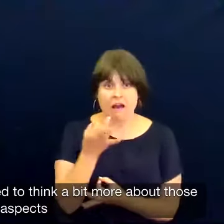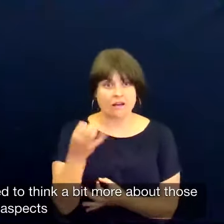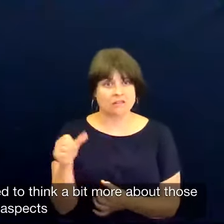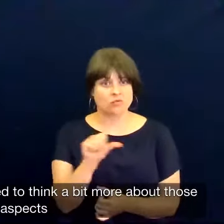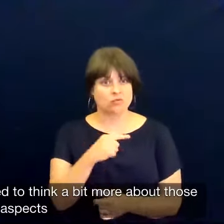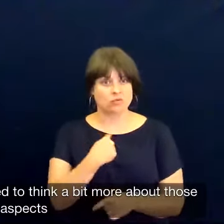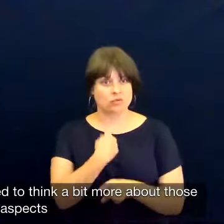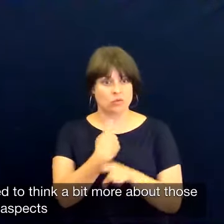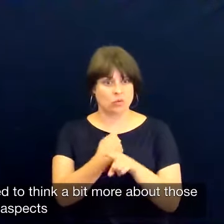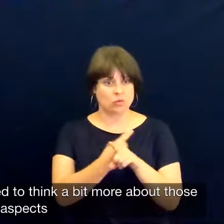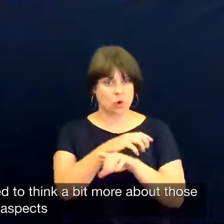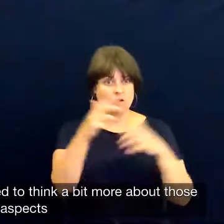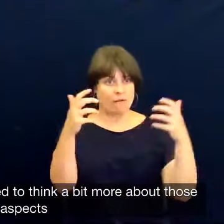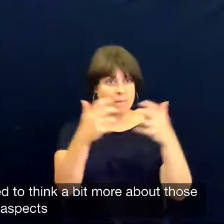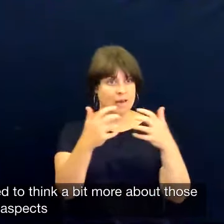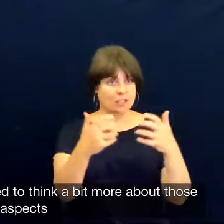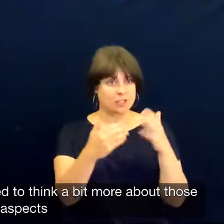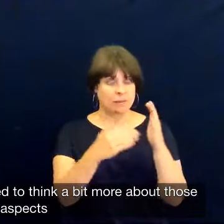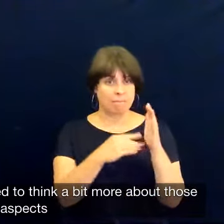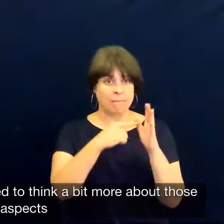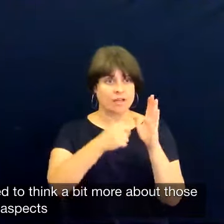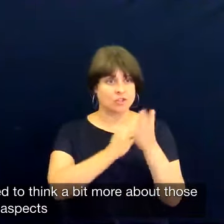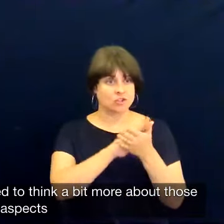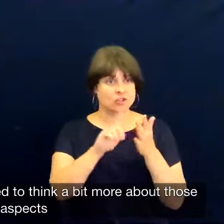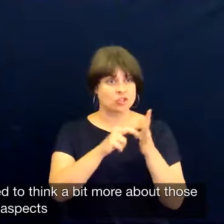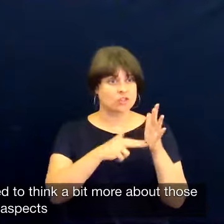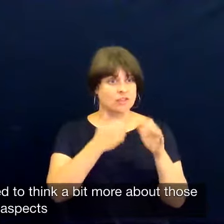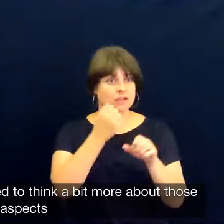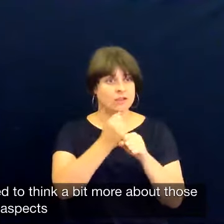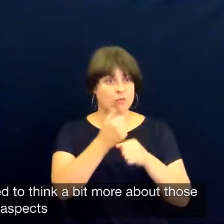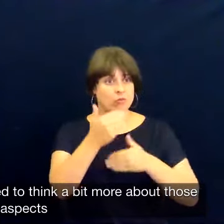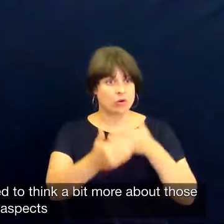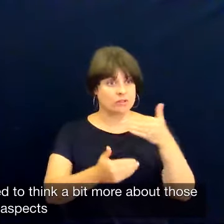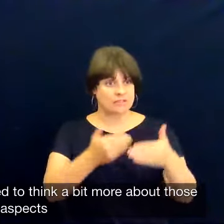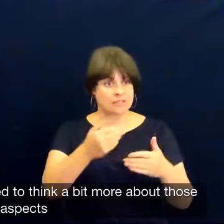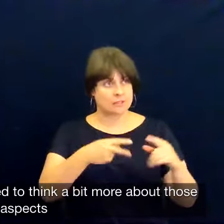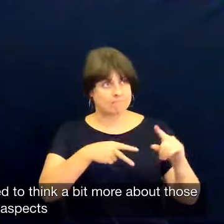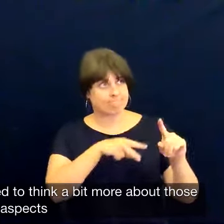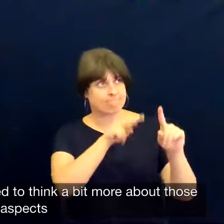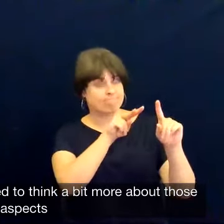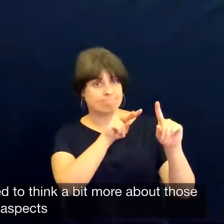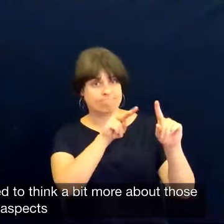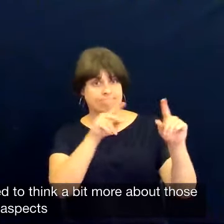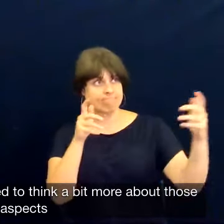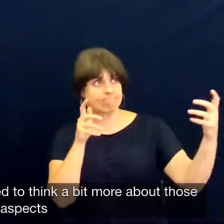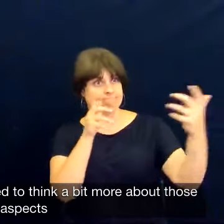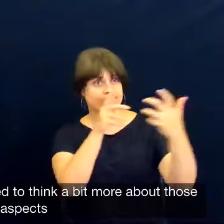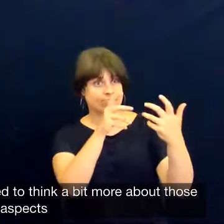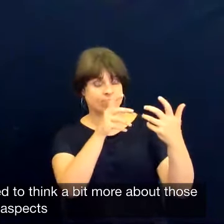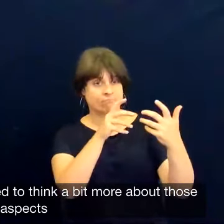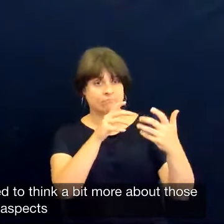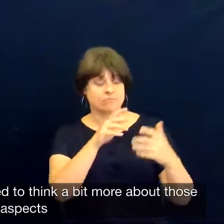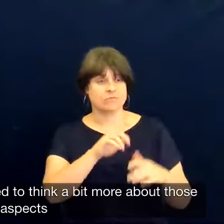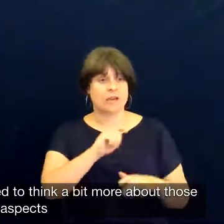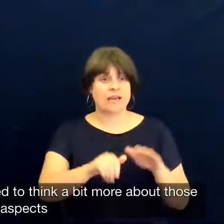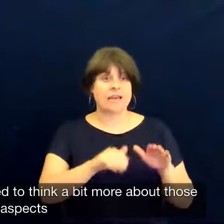I'll just talk about the matching process now. So the next step would be to register, and